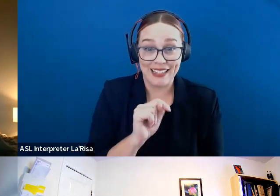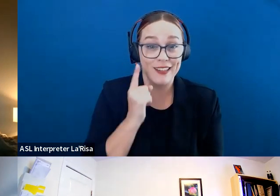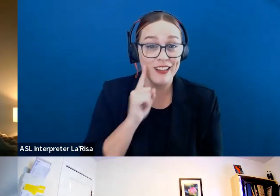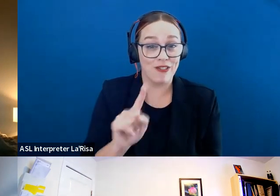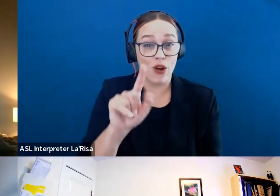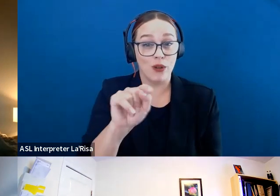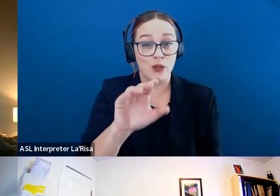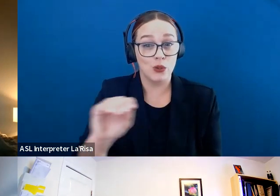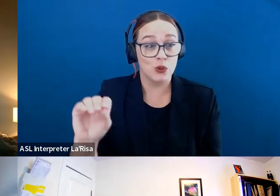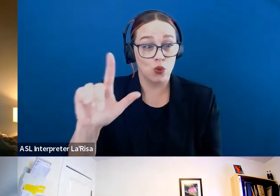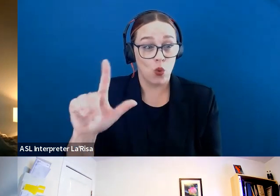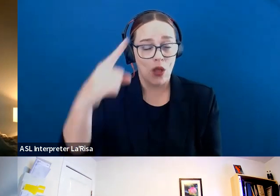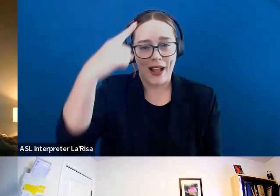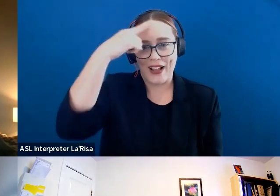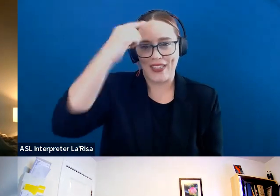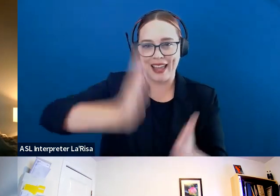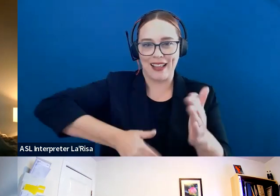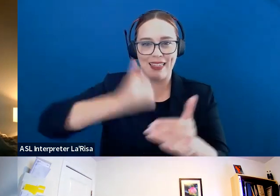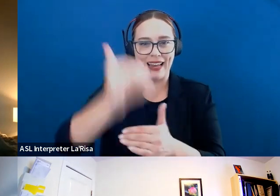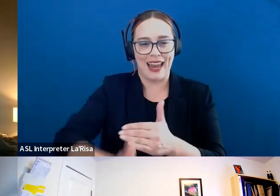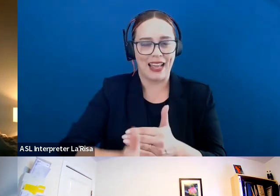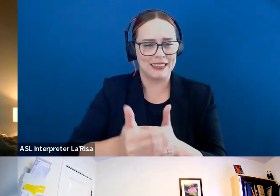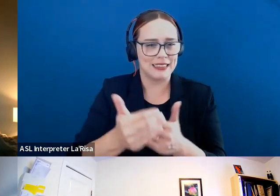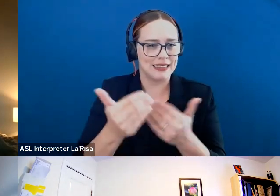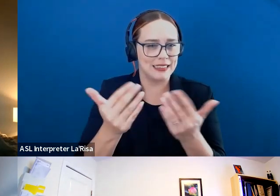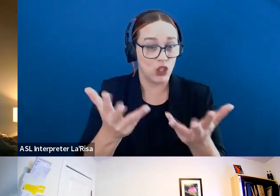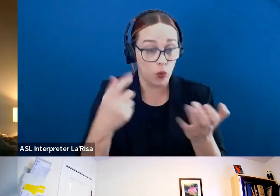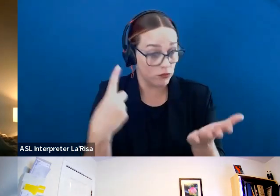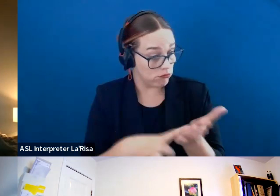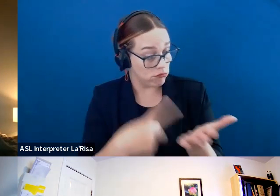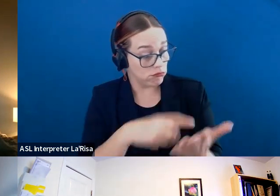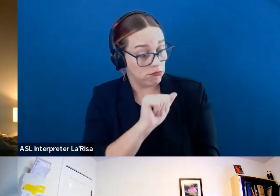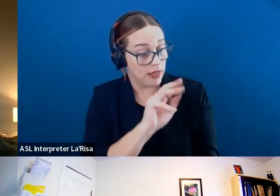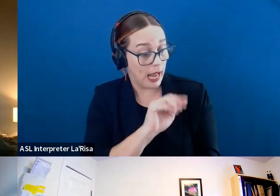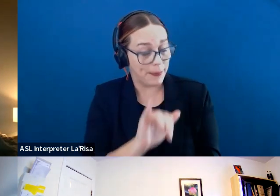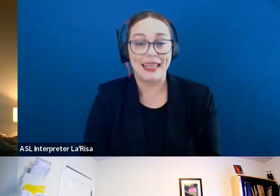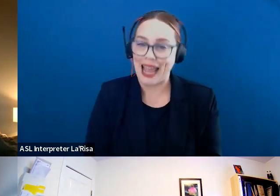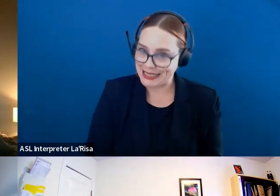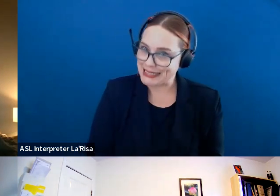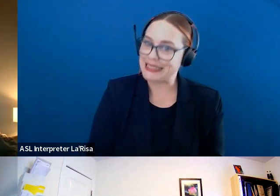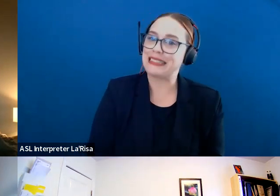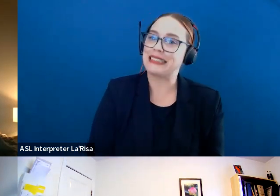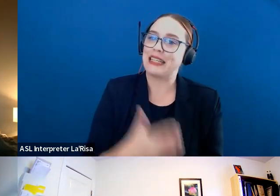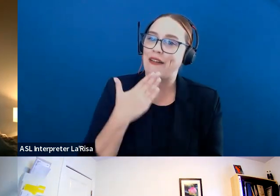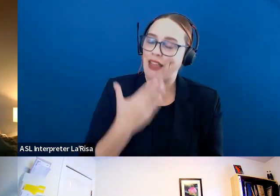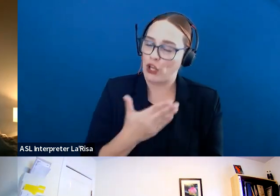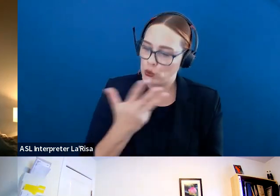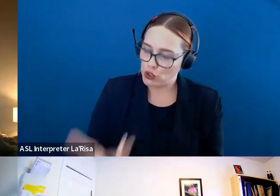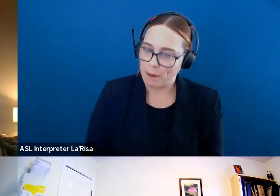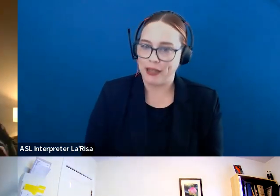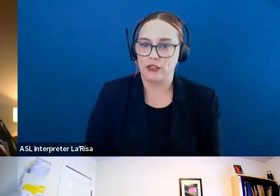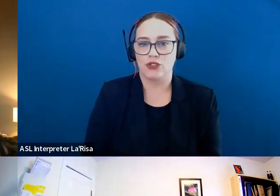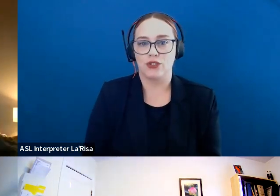I think the next slide, Amy, if you'd like to go over some of that. Yes, thank you very much, Melanie